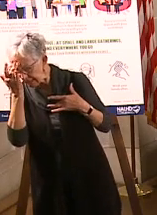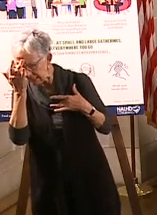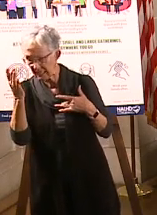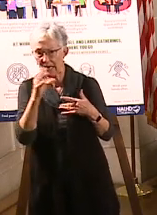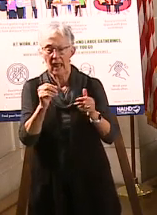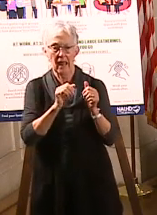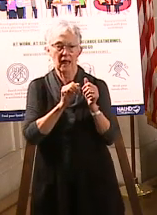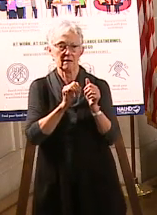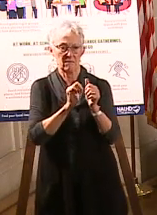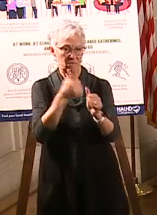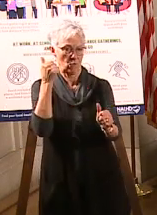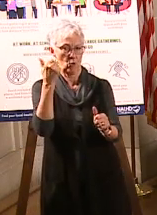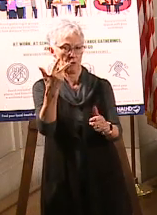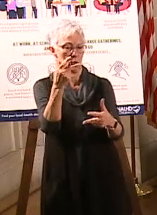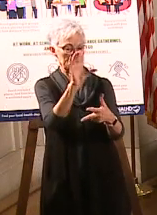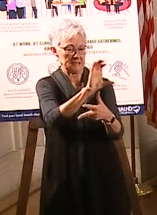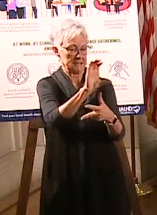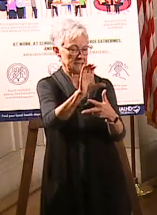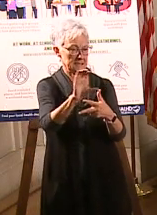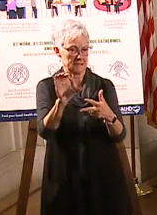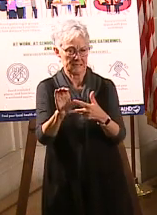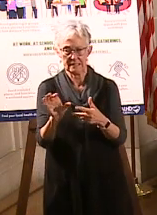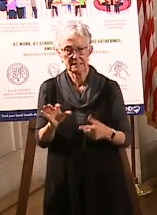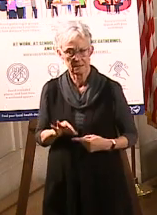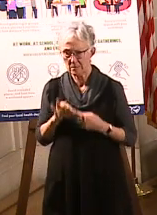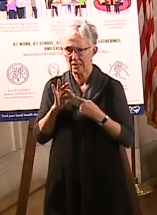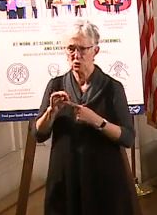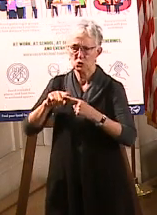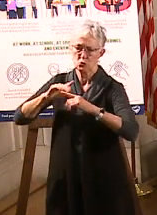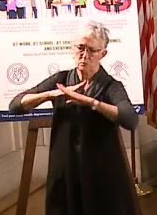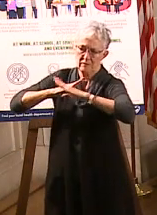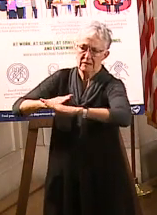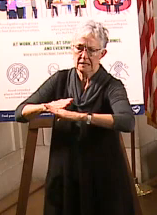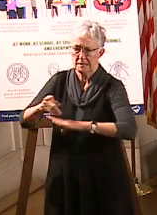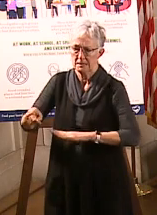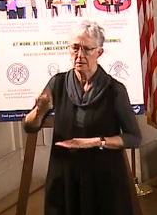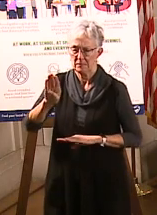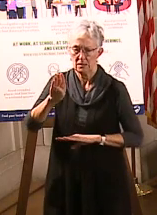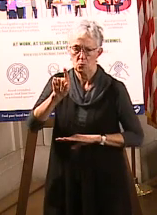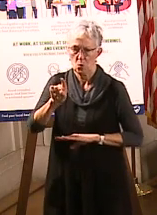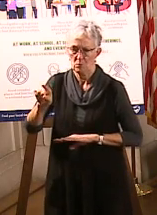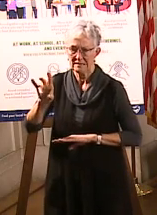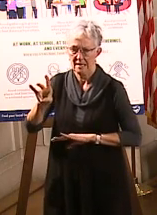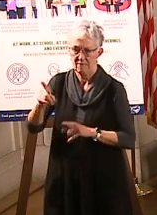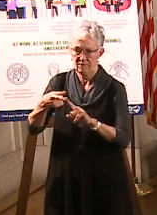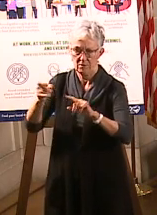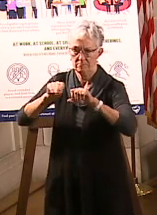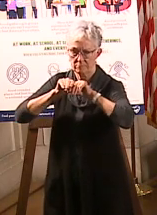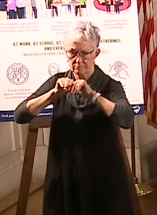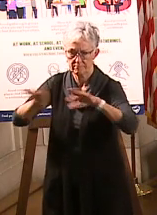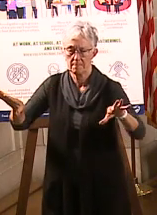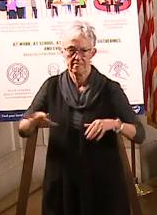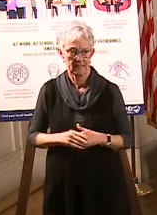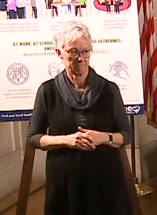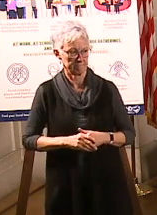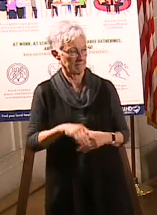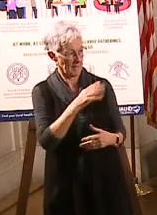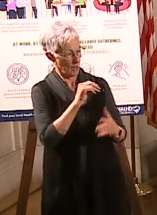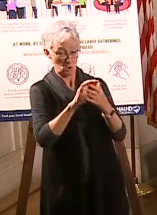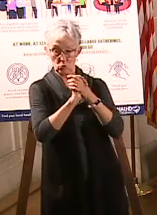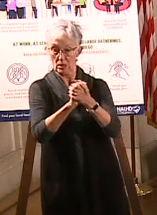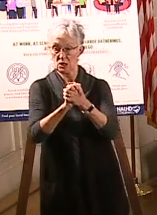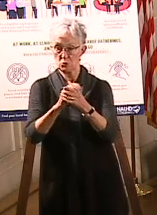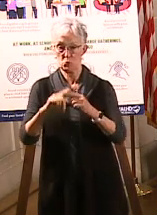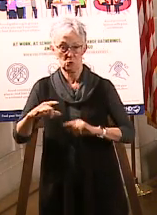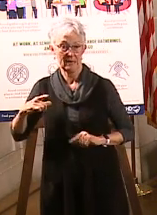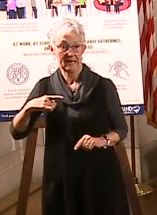more transmissible virus here in the B117. And also just want to congratulate the legislature on coming back into